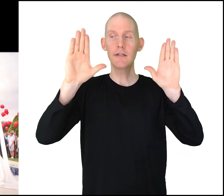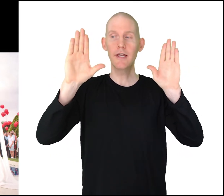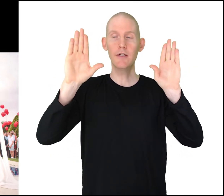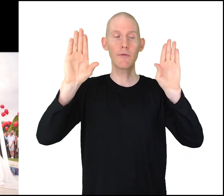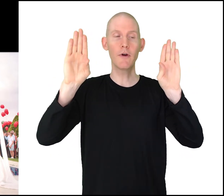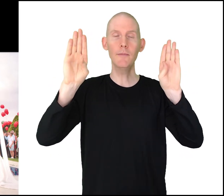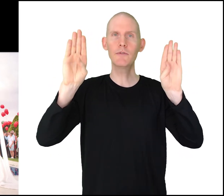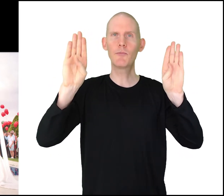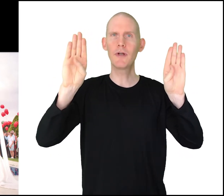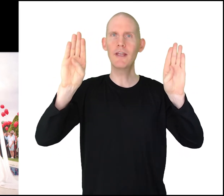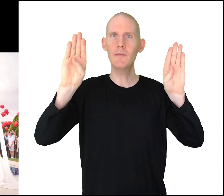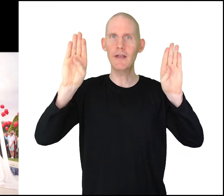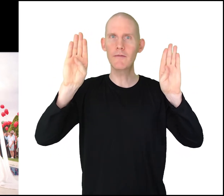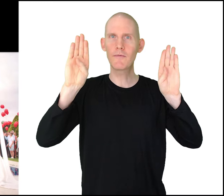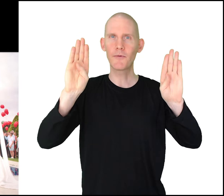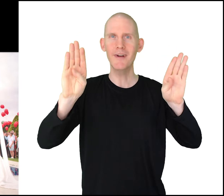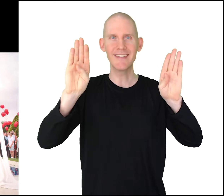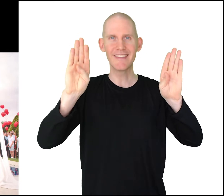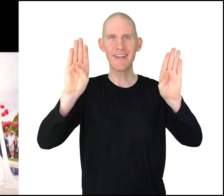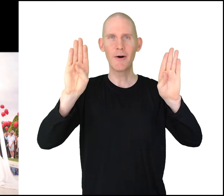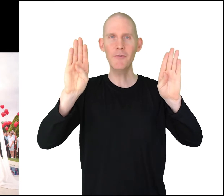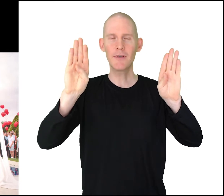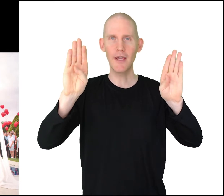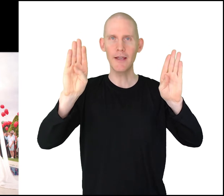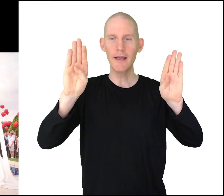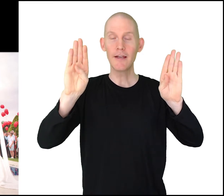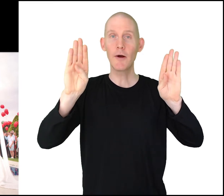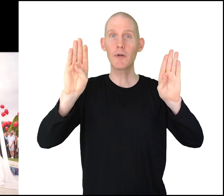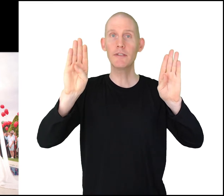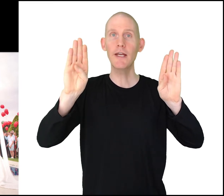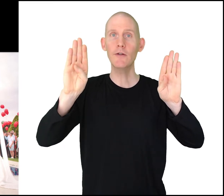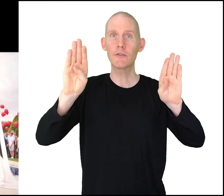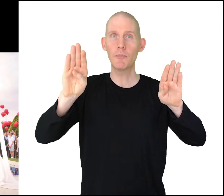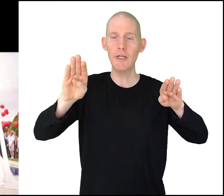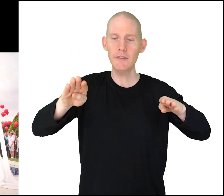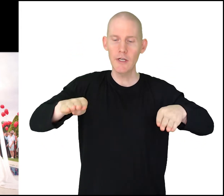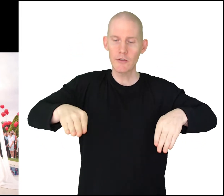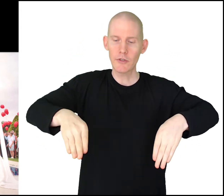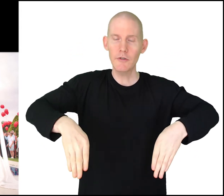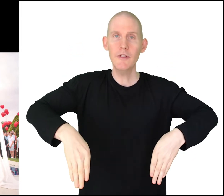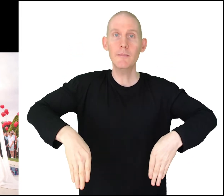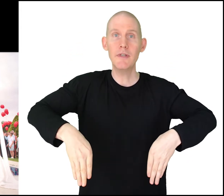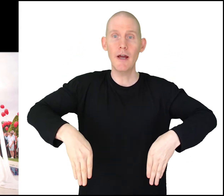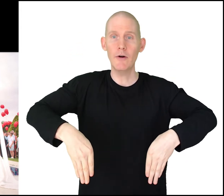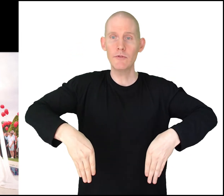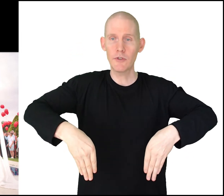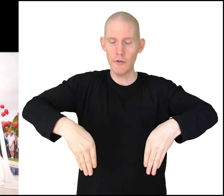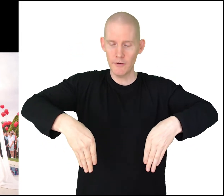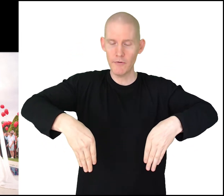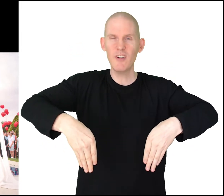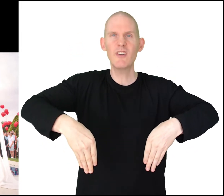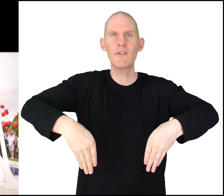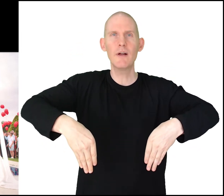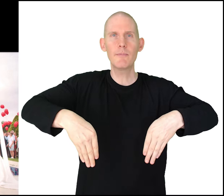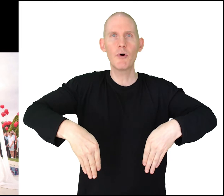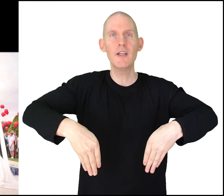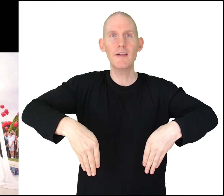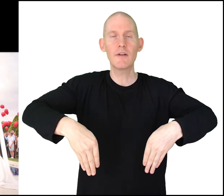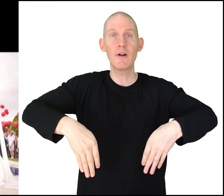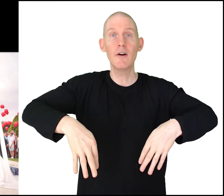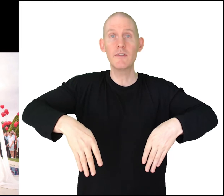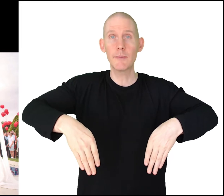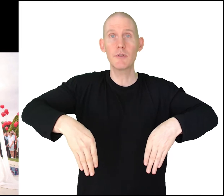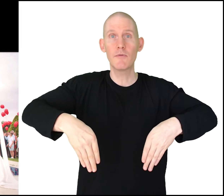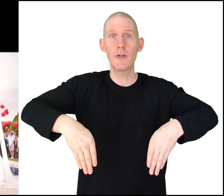together, take your thumbs, bring them in front. Okay, now we're going to take those B's, turn them down so they're vertical there, pointing